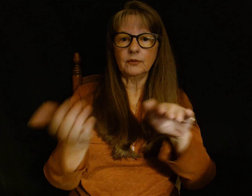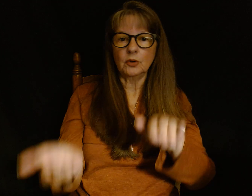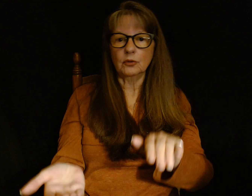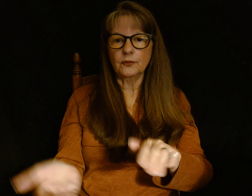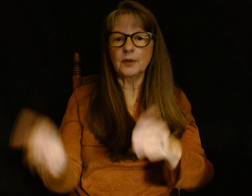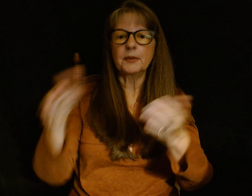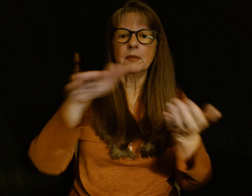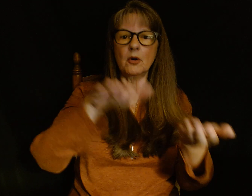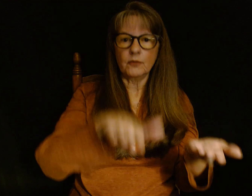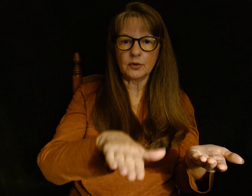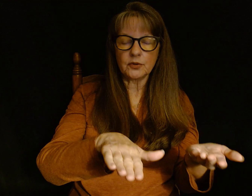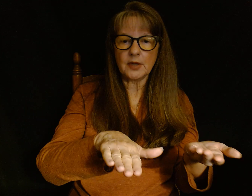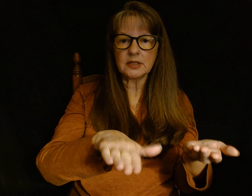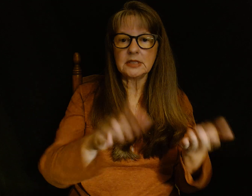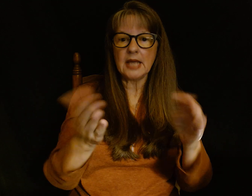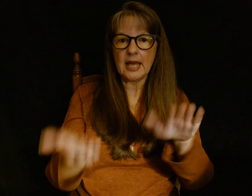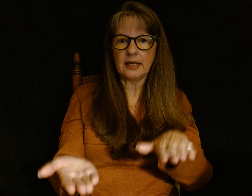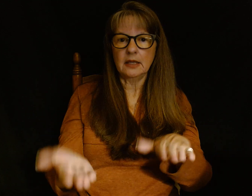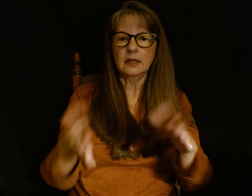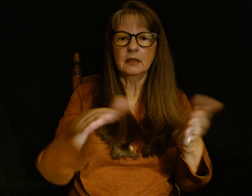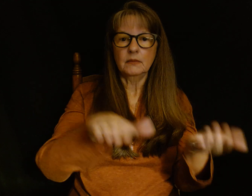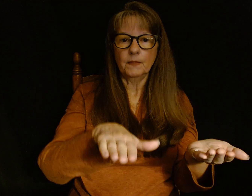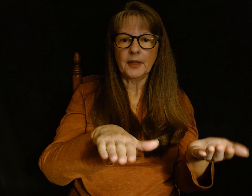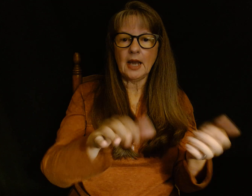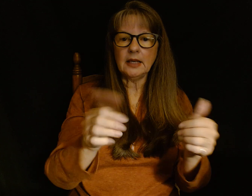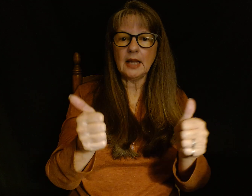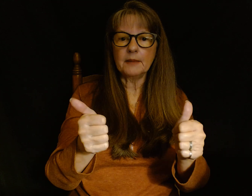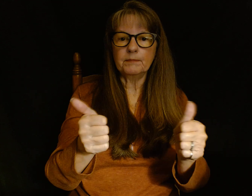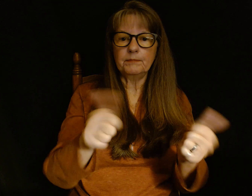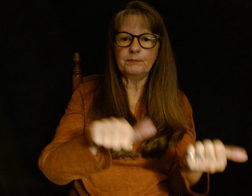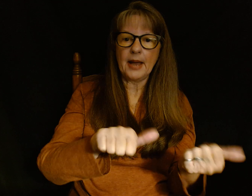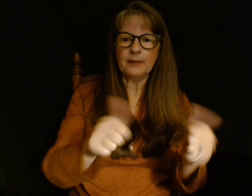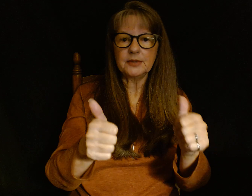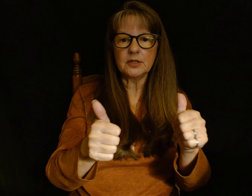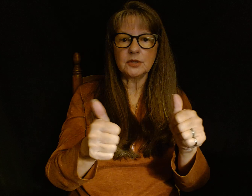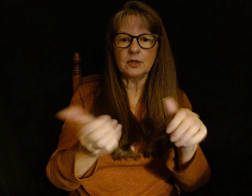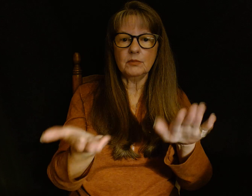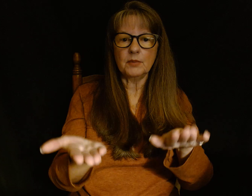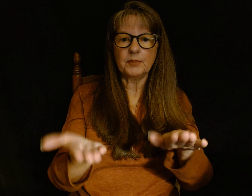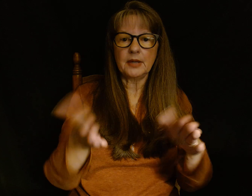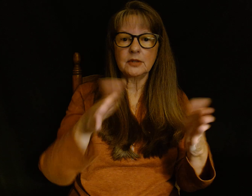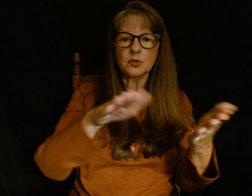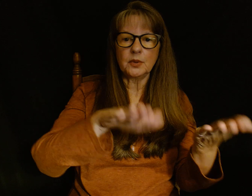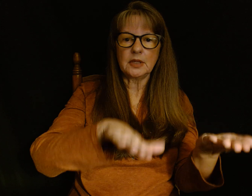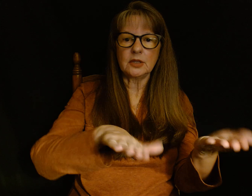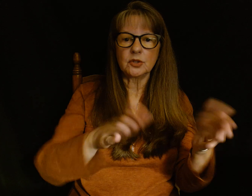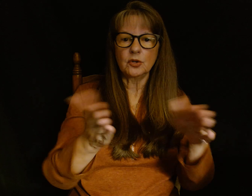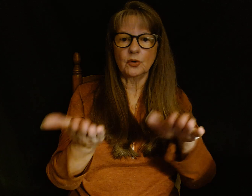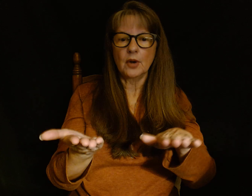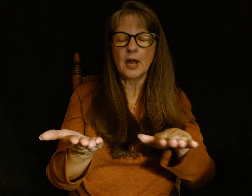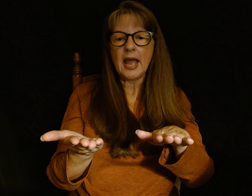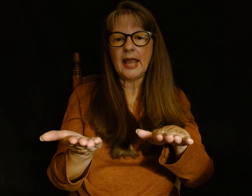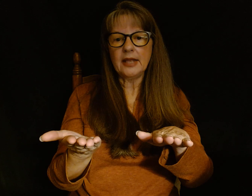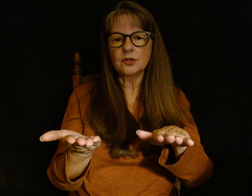You're flipping them over. So that's dead. Kind of like baptism, but this one is your hands are in